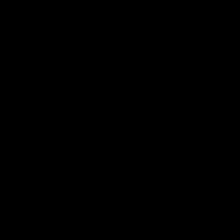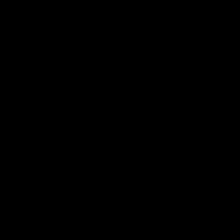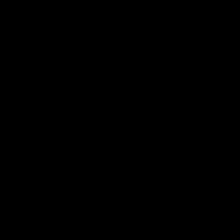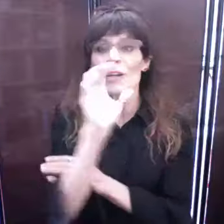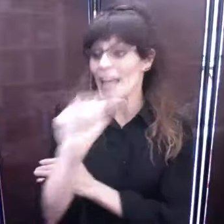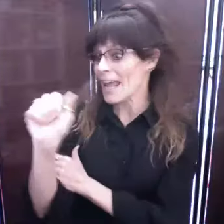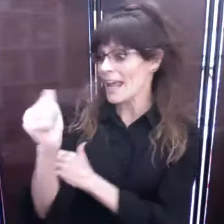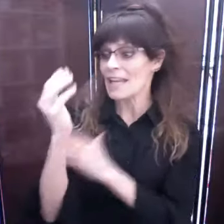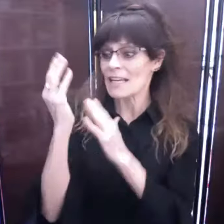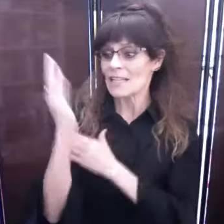G from Dallas, Texas.